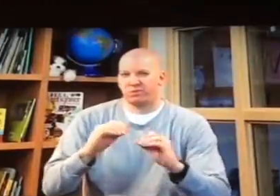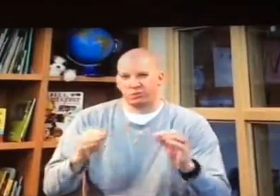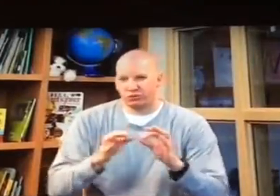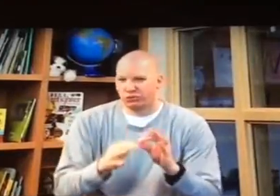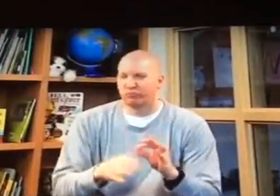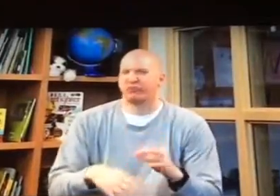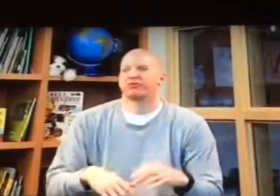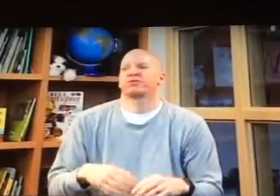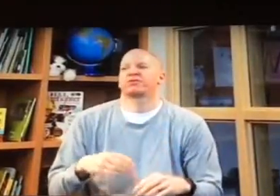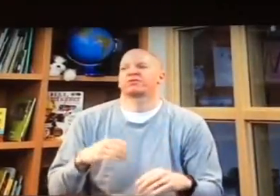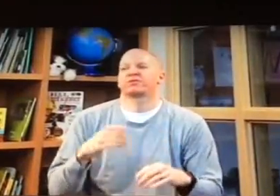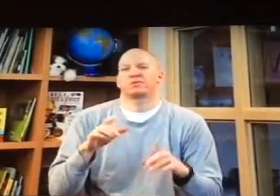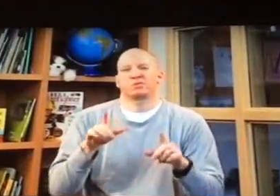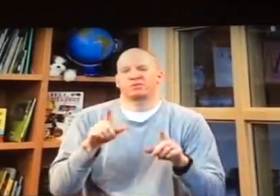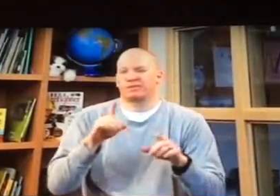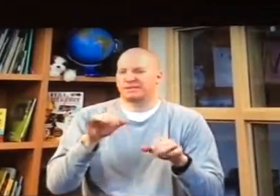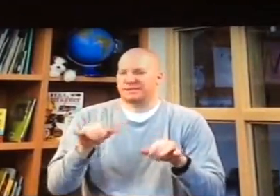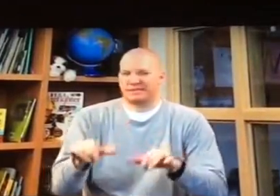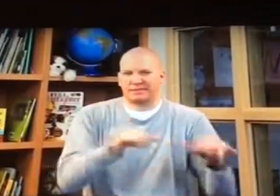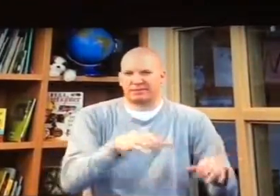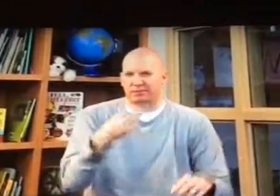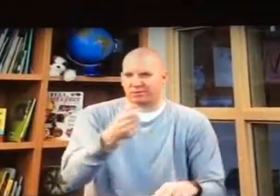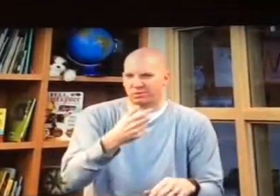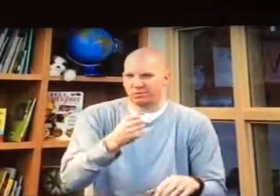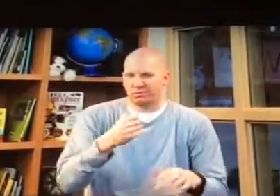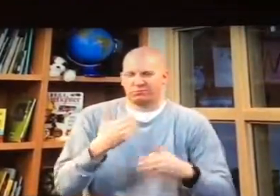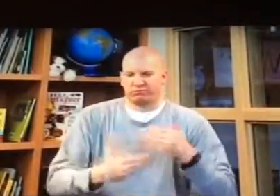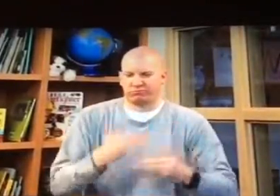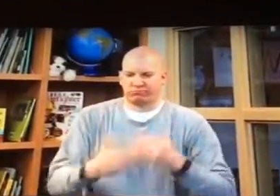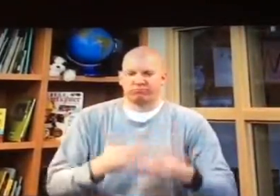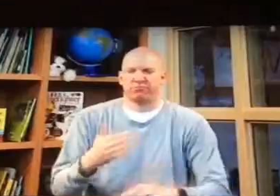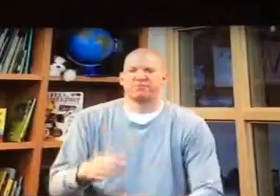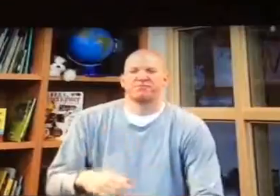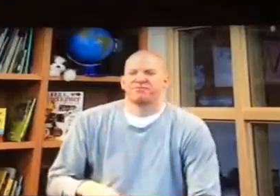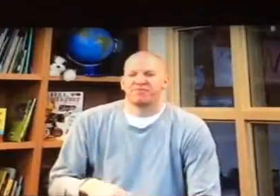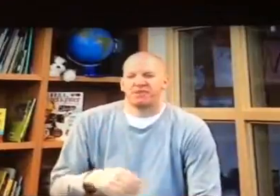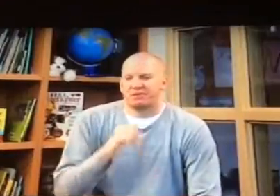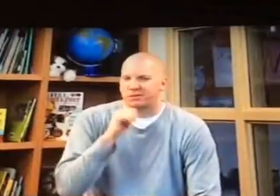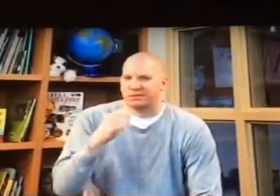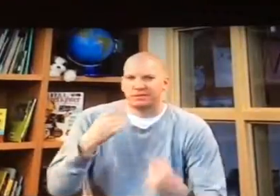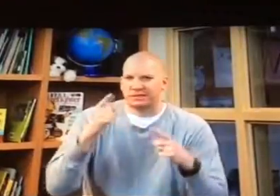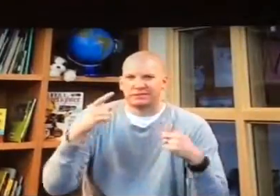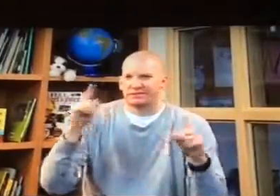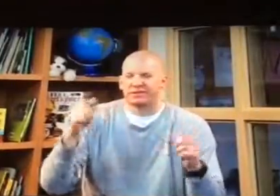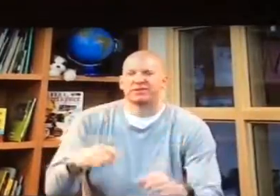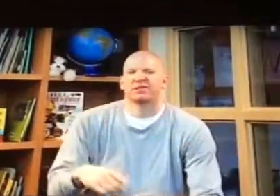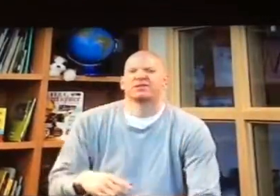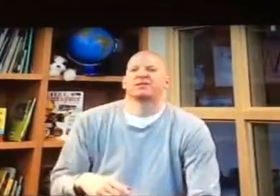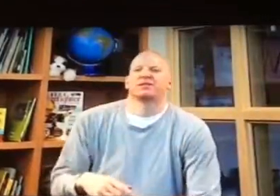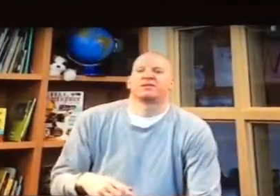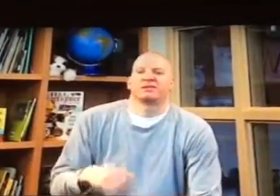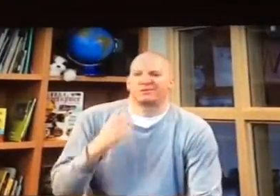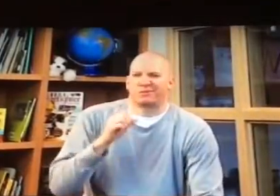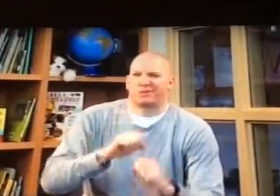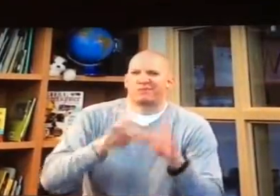struggle, and so I went a month without an interpreter. Same as high school. I tried to bear through it, and it just was not.